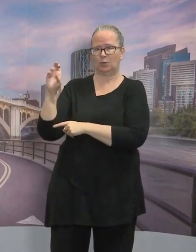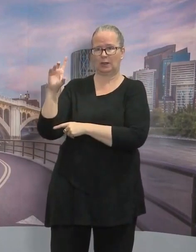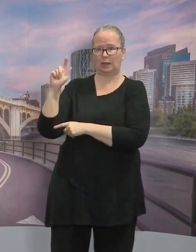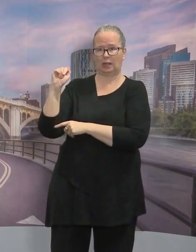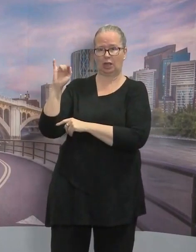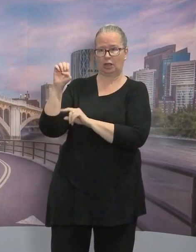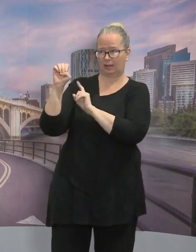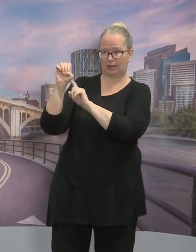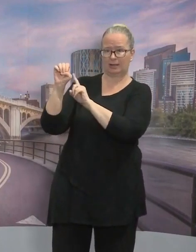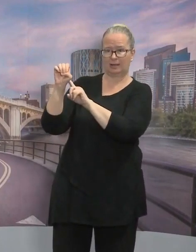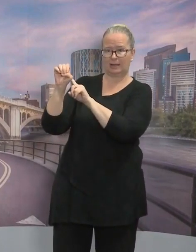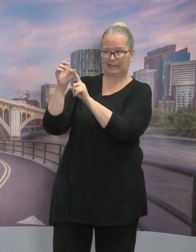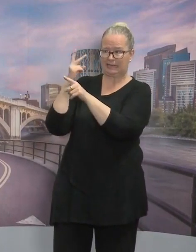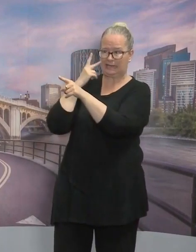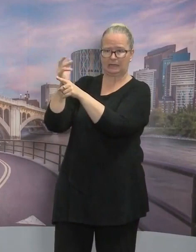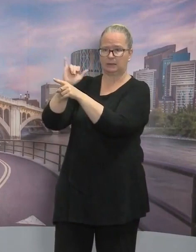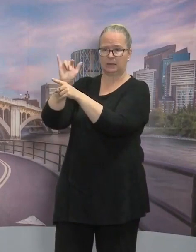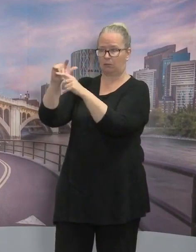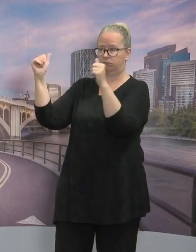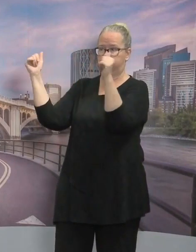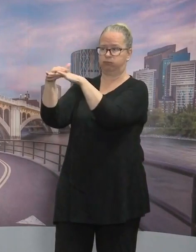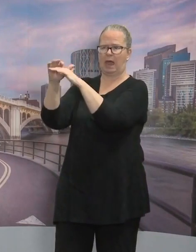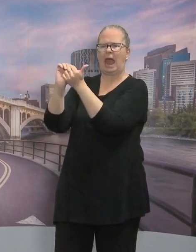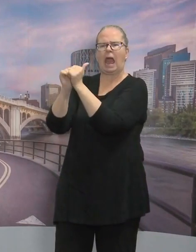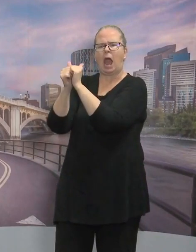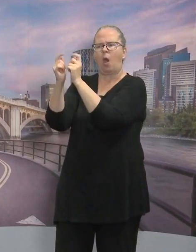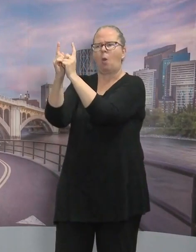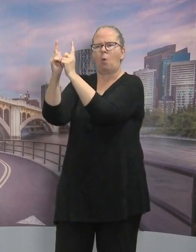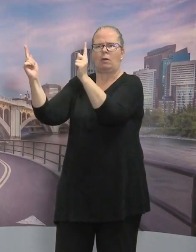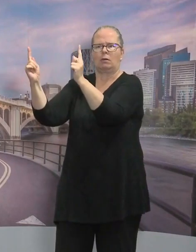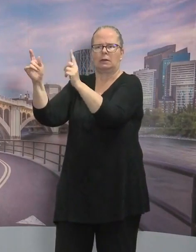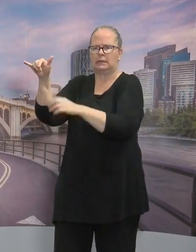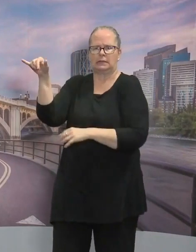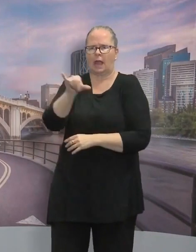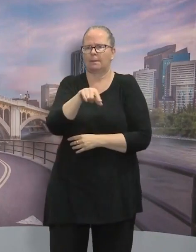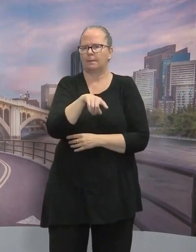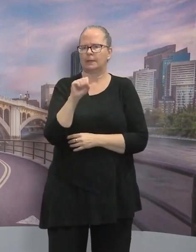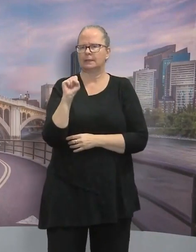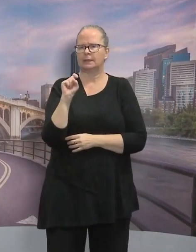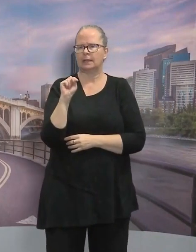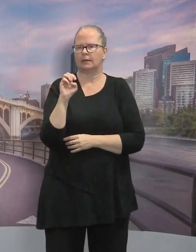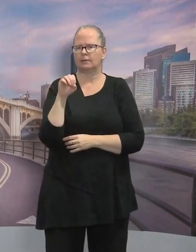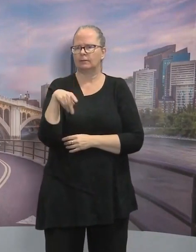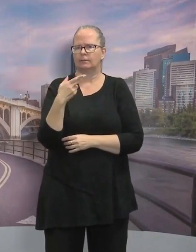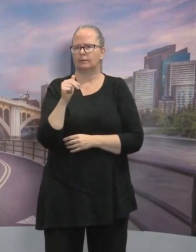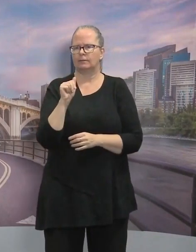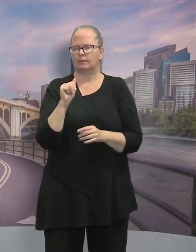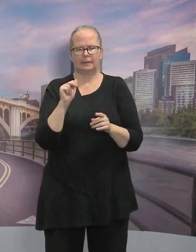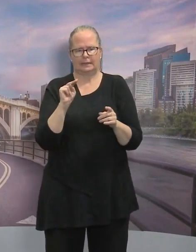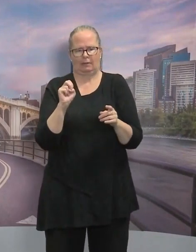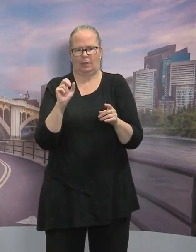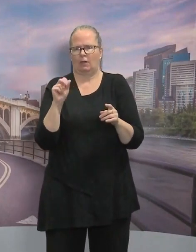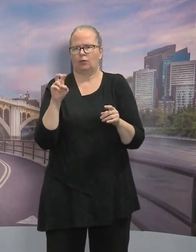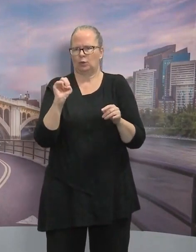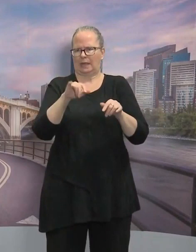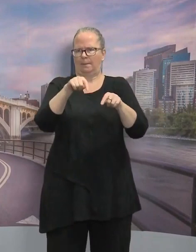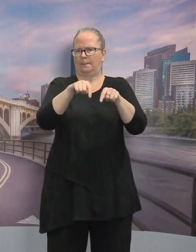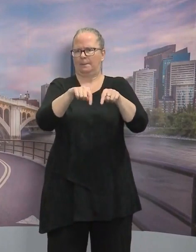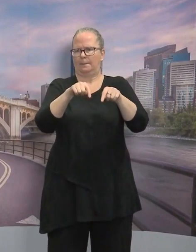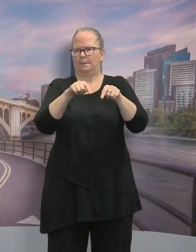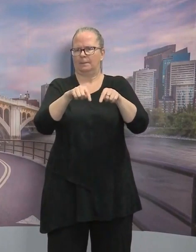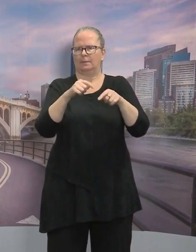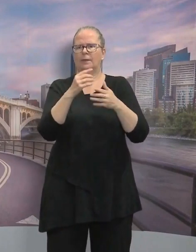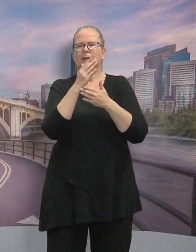but as I said earlier, for every restaurant that says, I want the space for my patio, I hear from a restaurant that